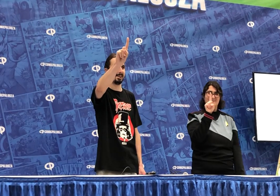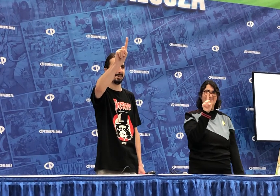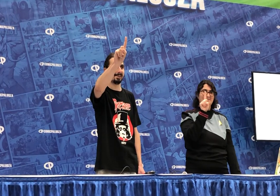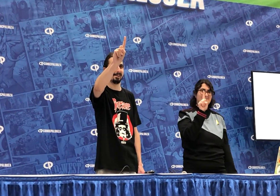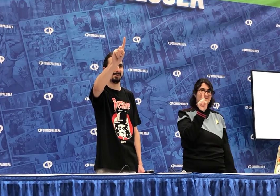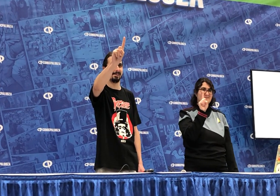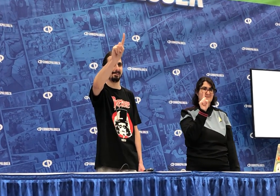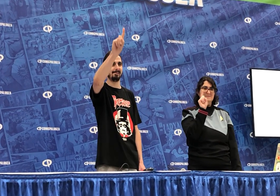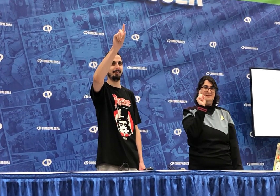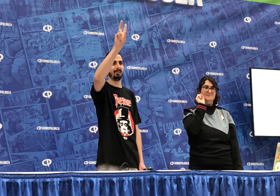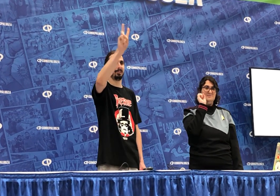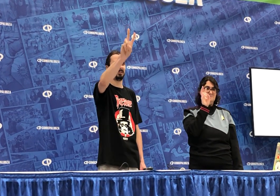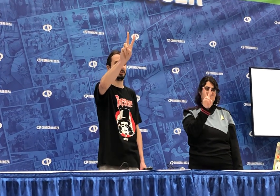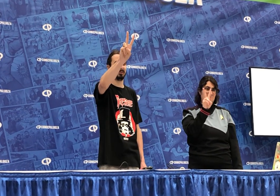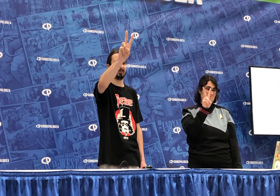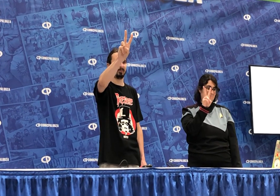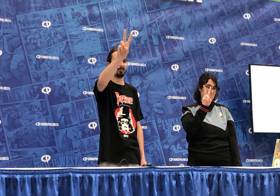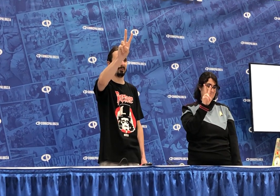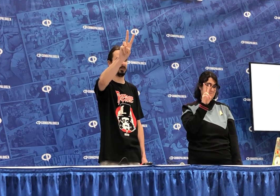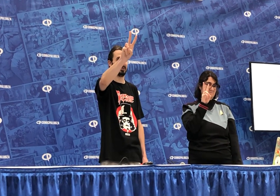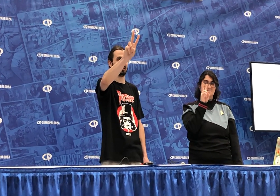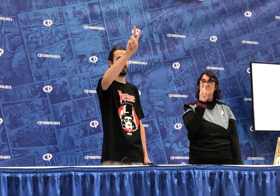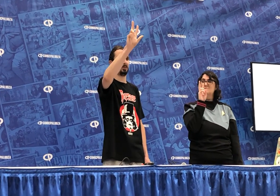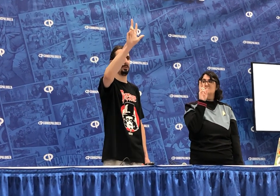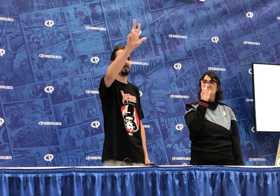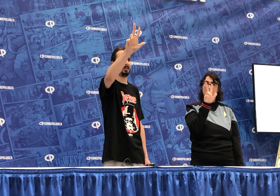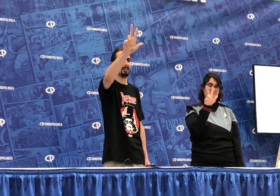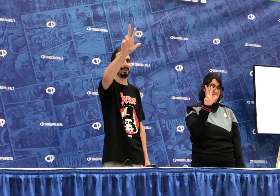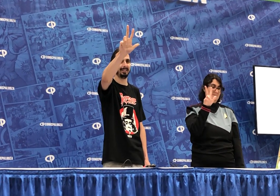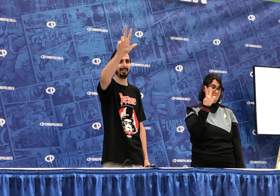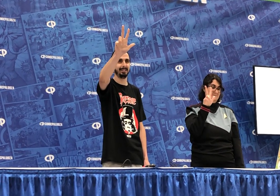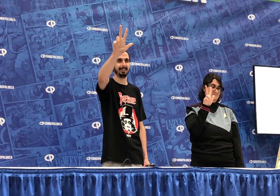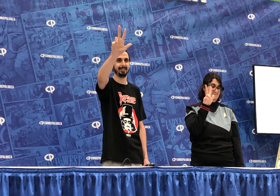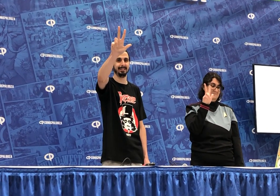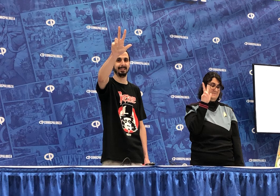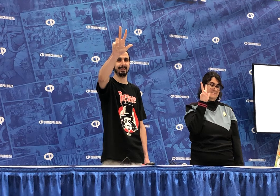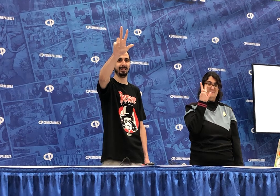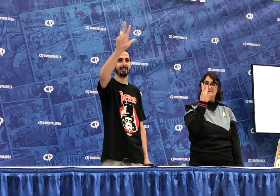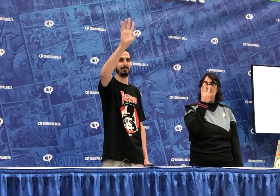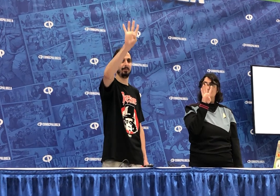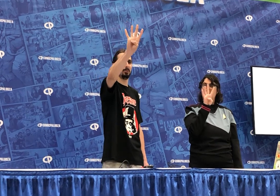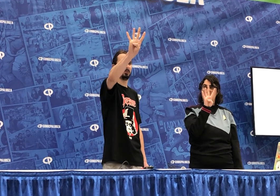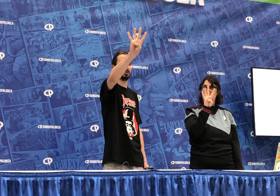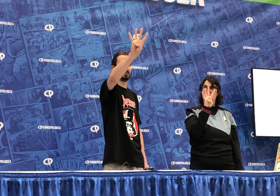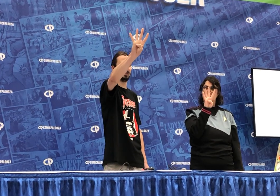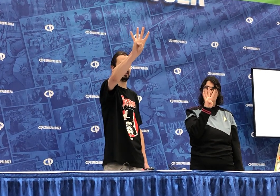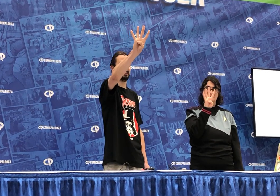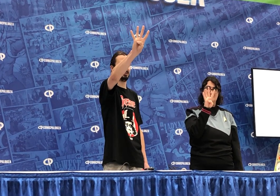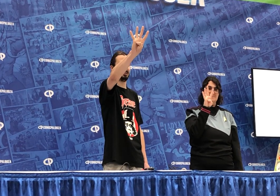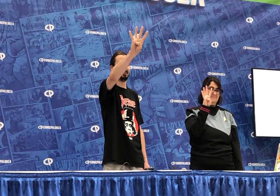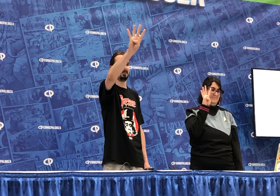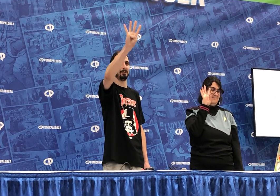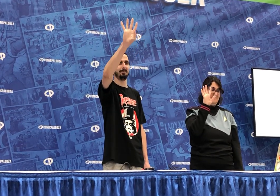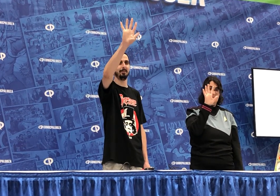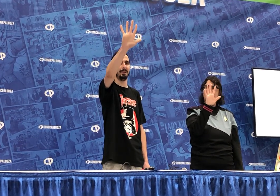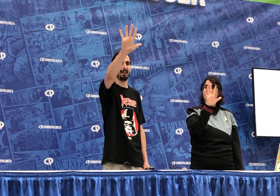1, 2, 3, 4,